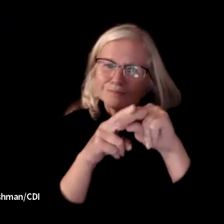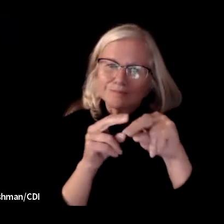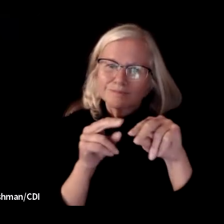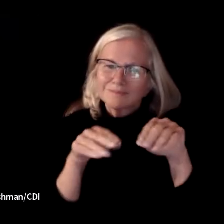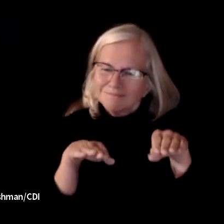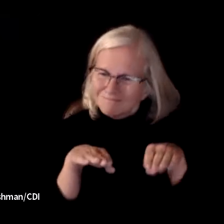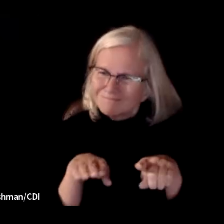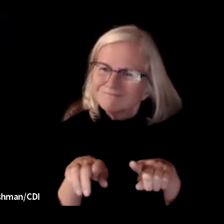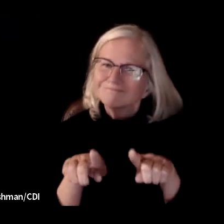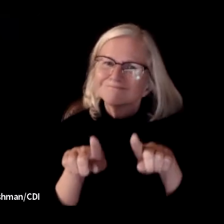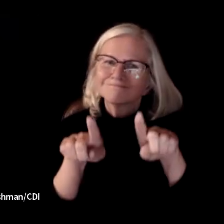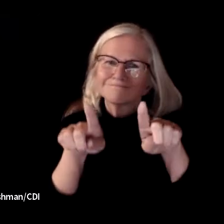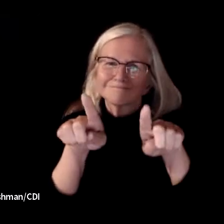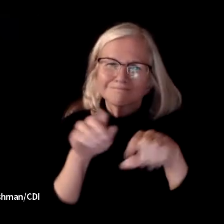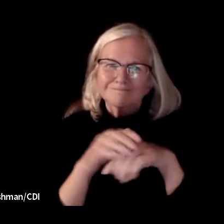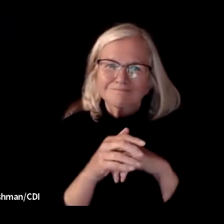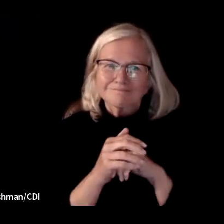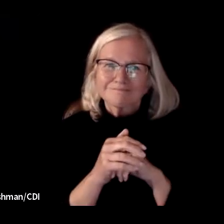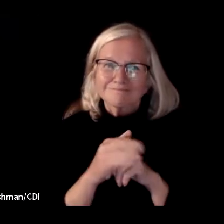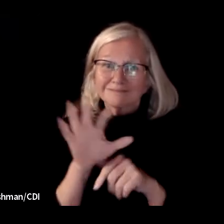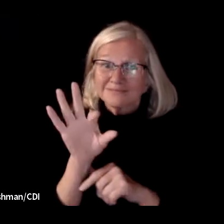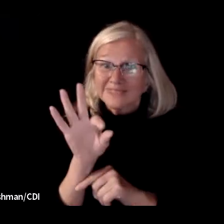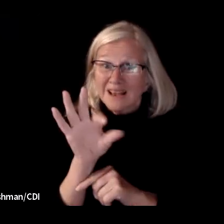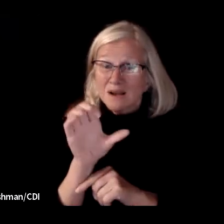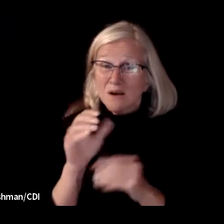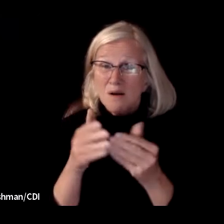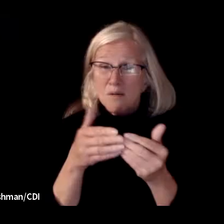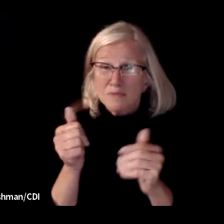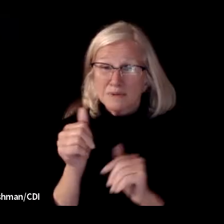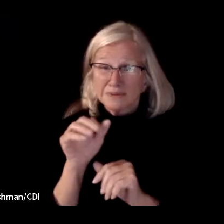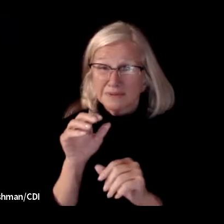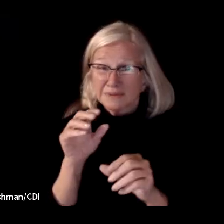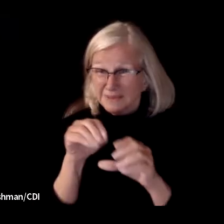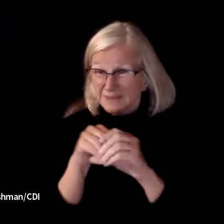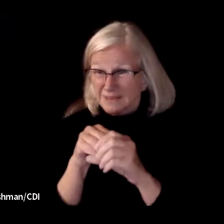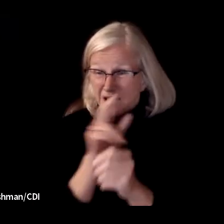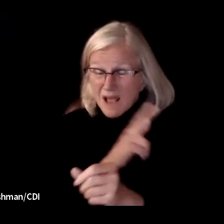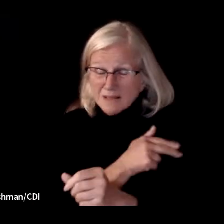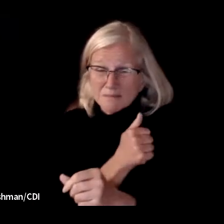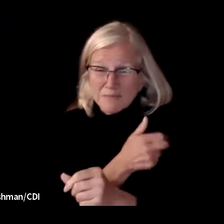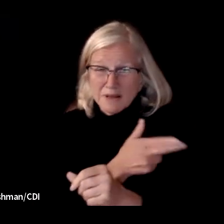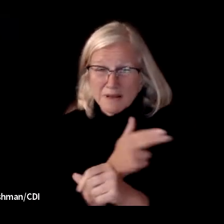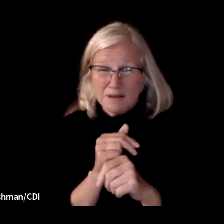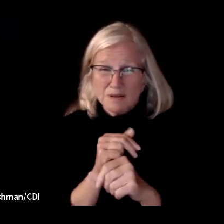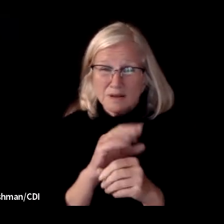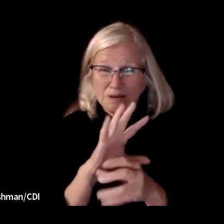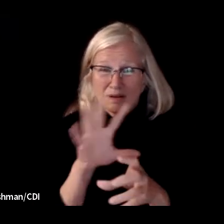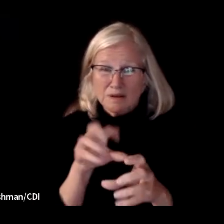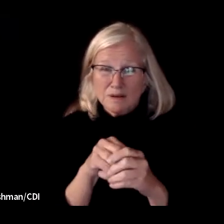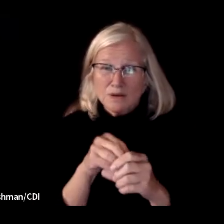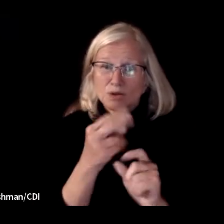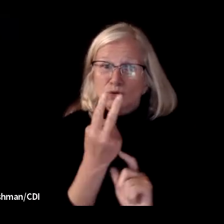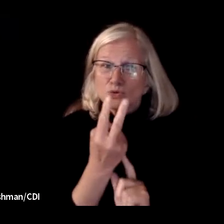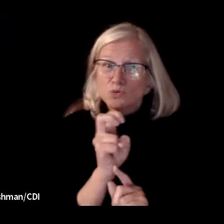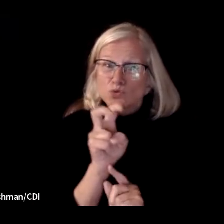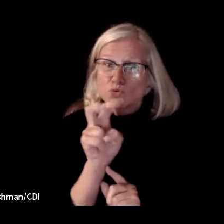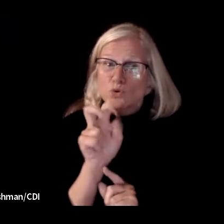900 COVID patients hospitalized at the present time, including 234 in ICU